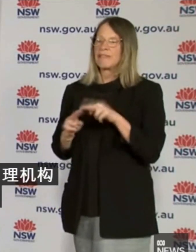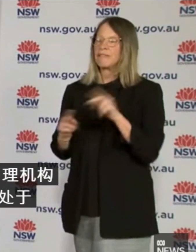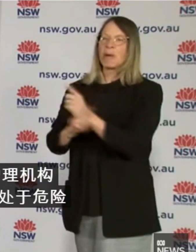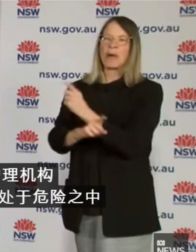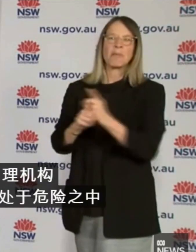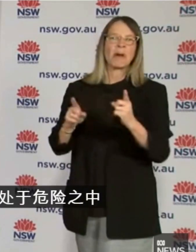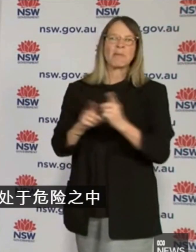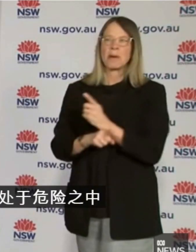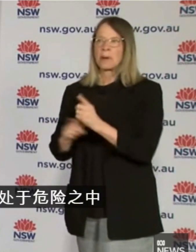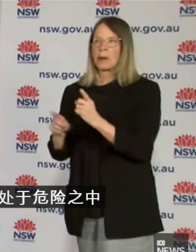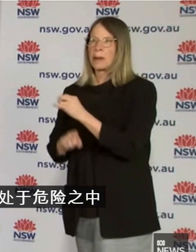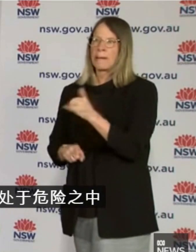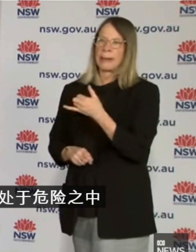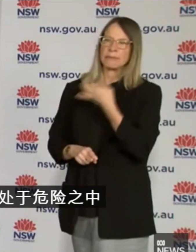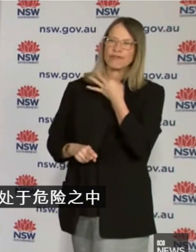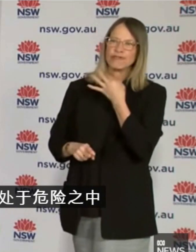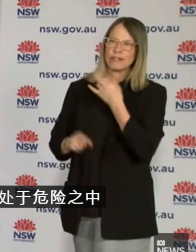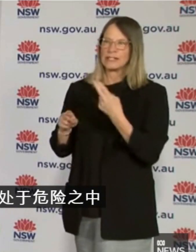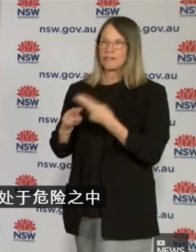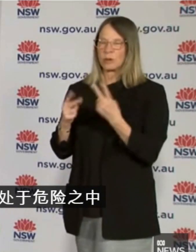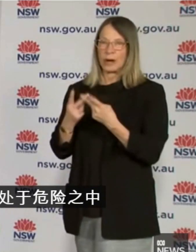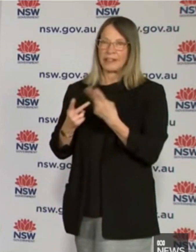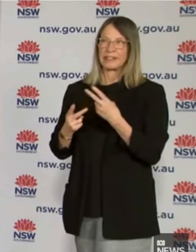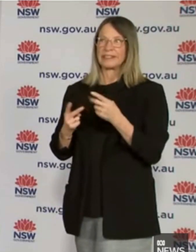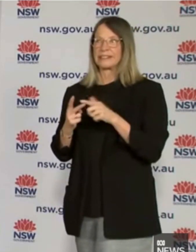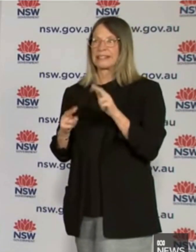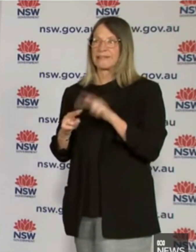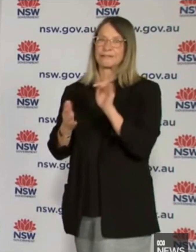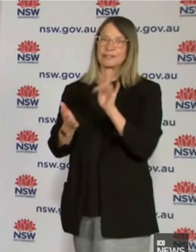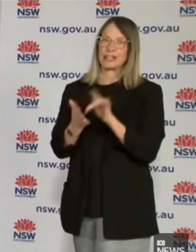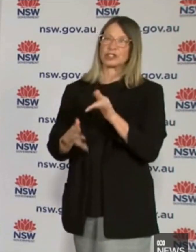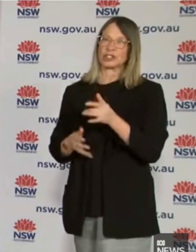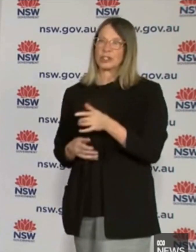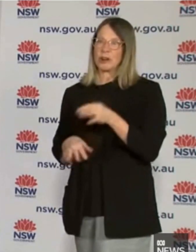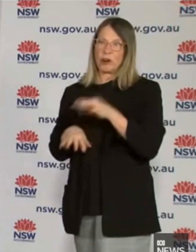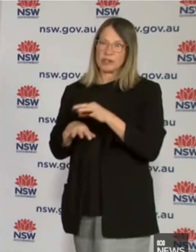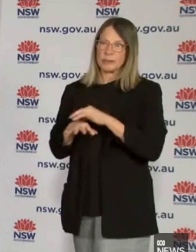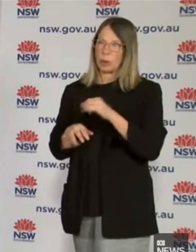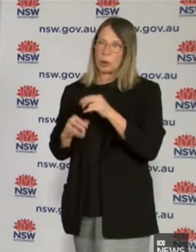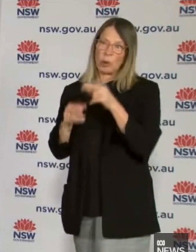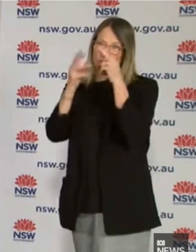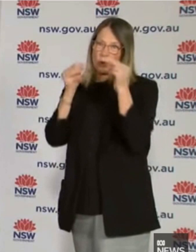risk in a high-risk setting like a hospital or like an aged care facility.